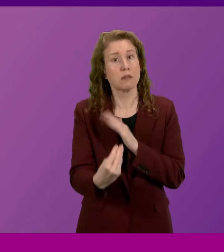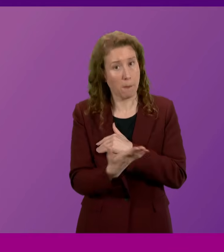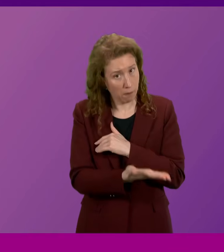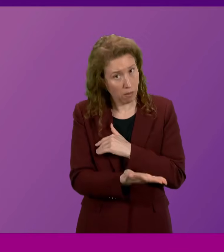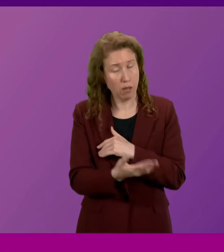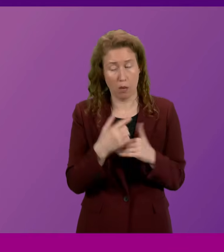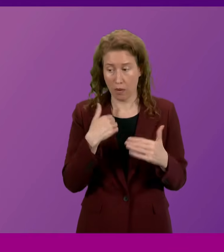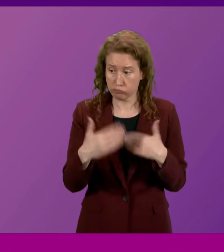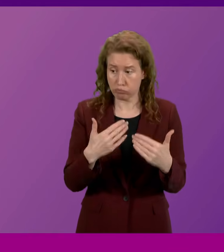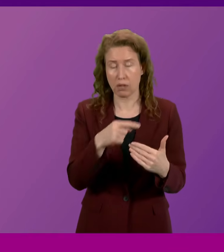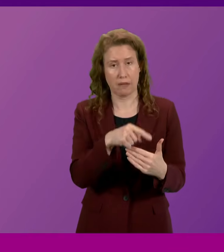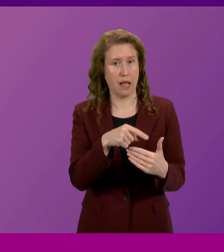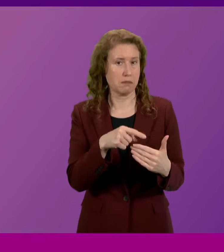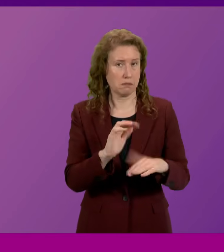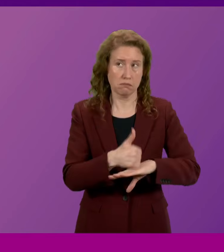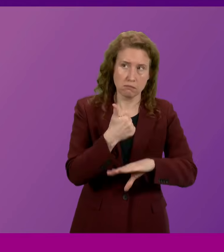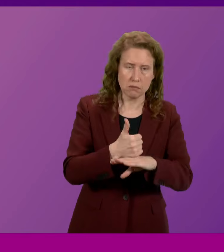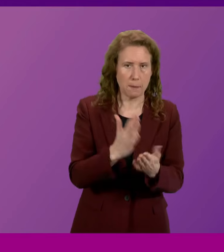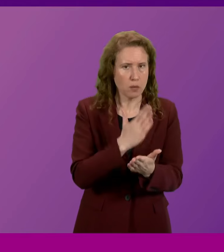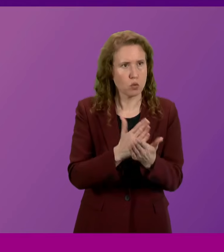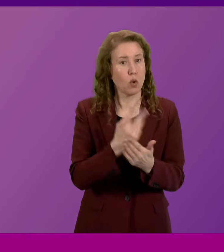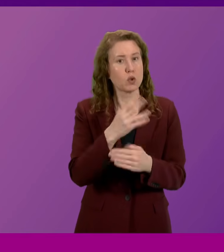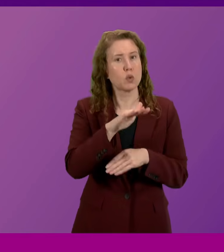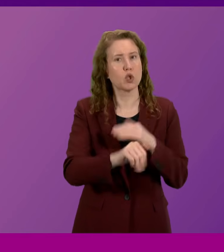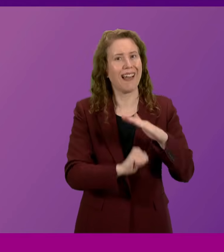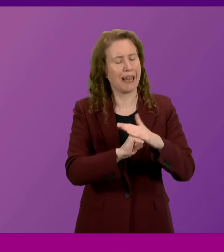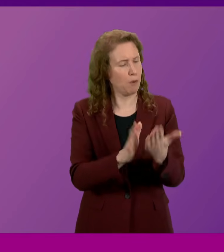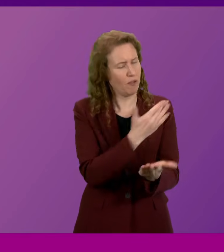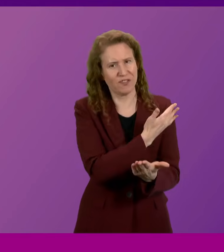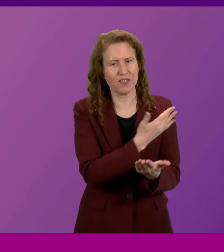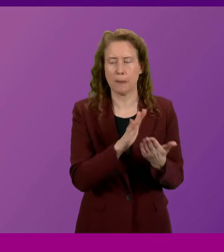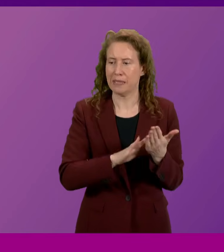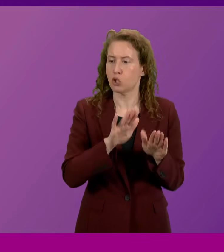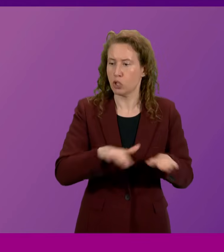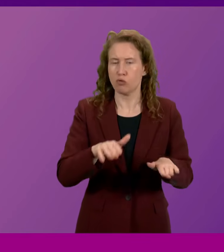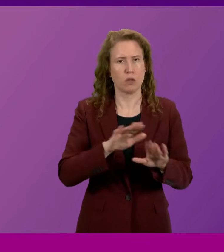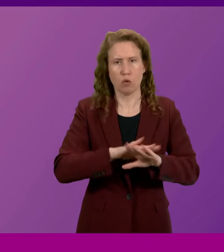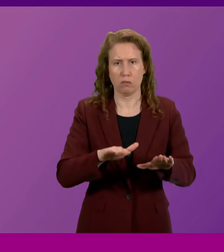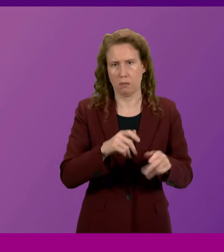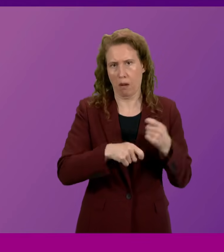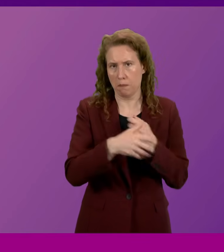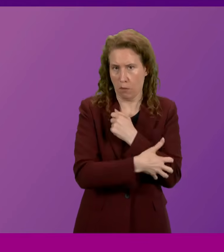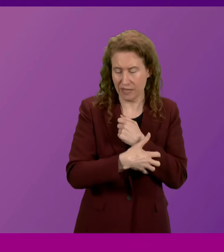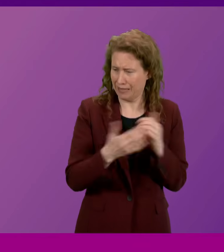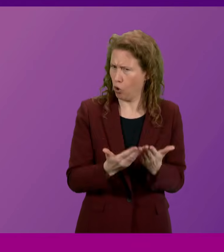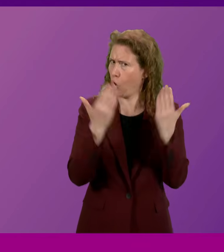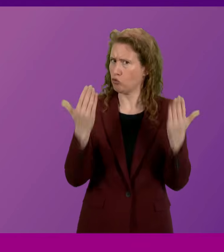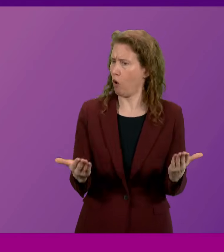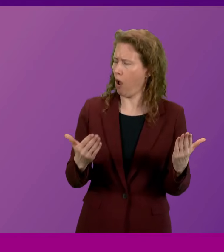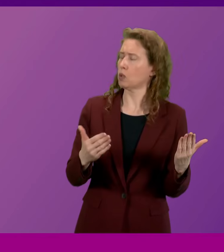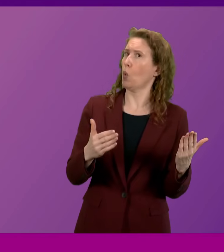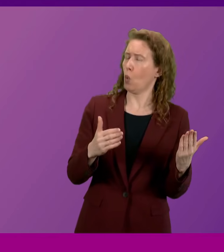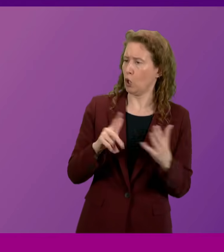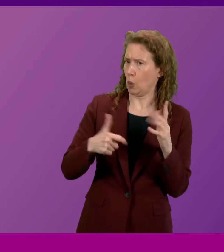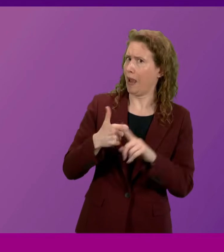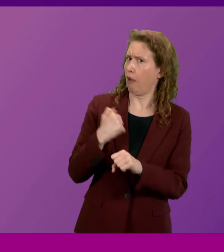is taking forward the measures to lift the 2-child limit, which will lift children out of poverty. And that's in stark contrast to the prevailing attitude of